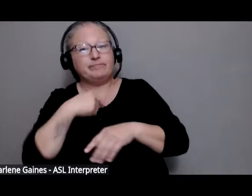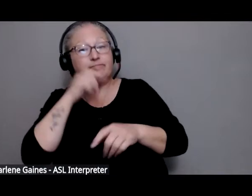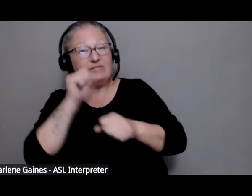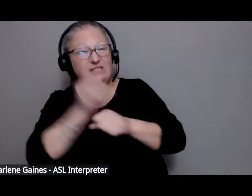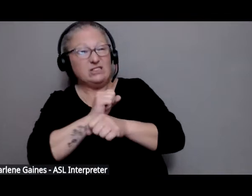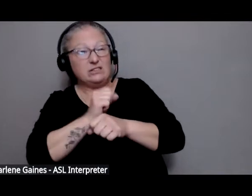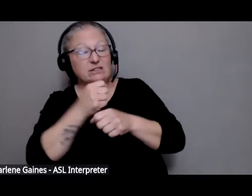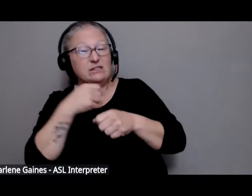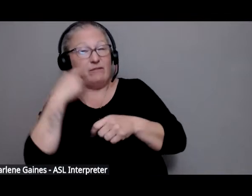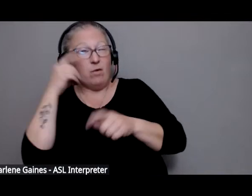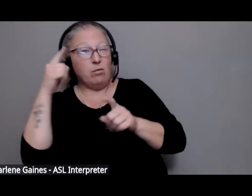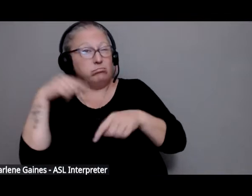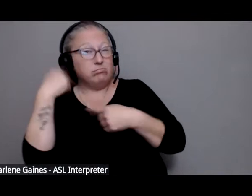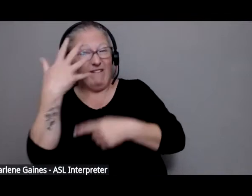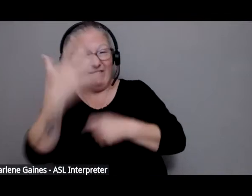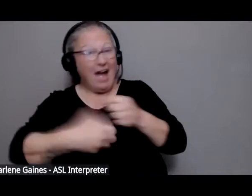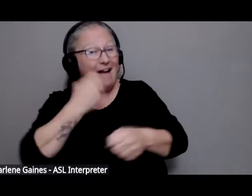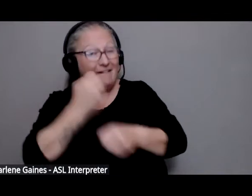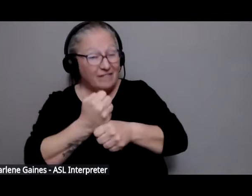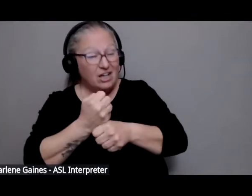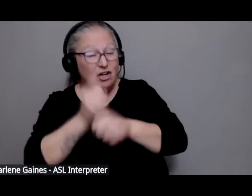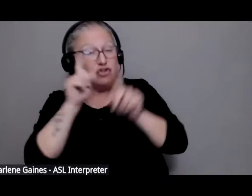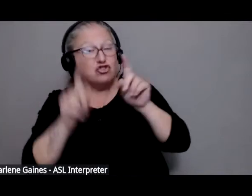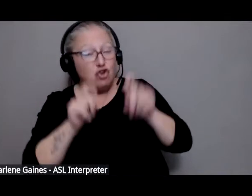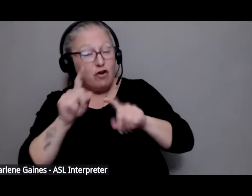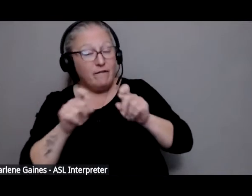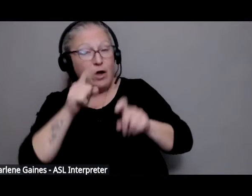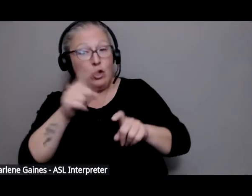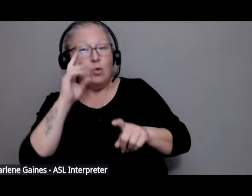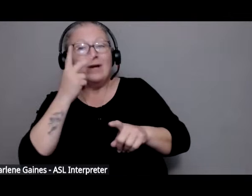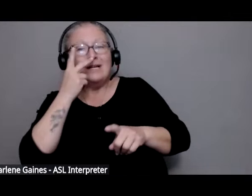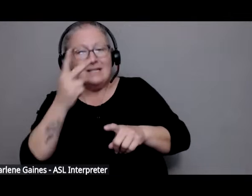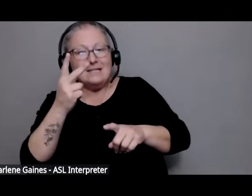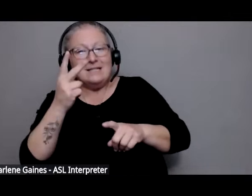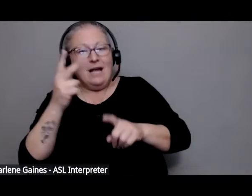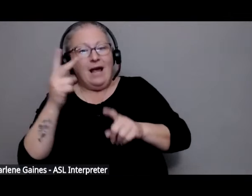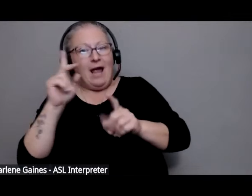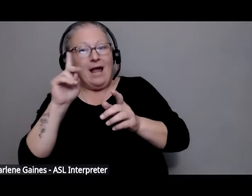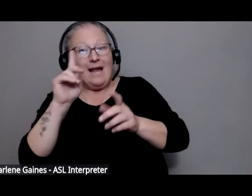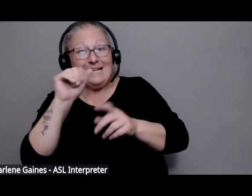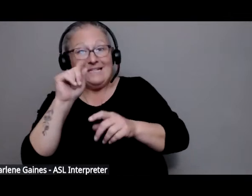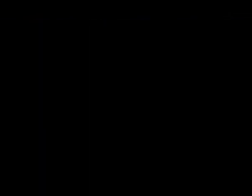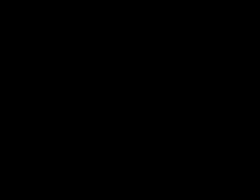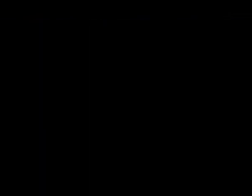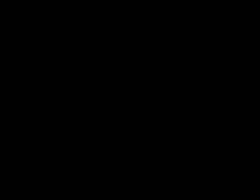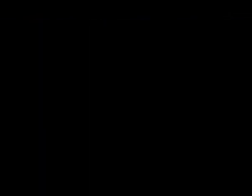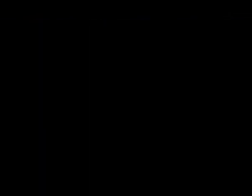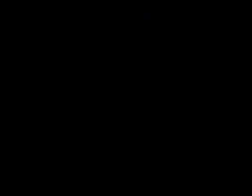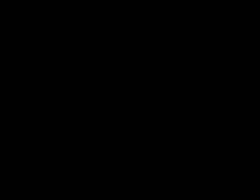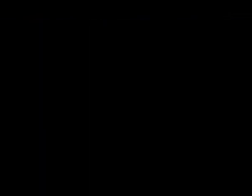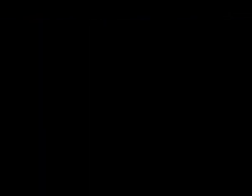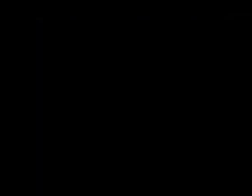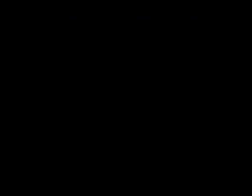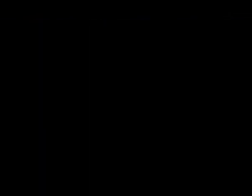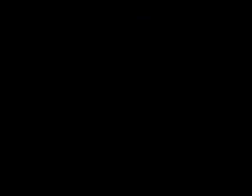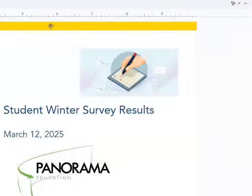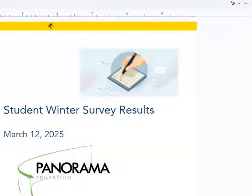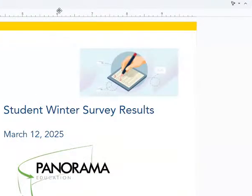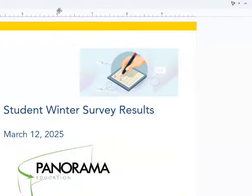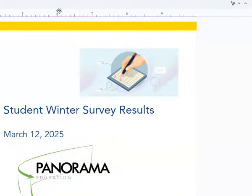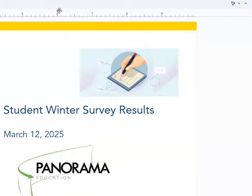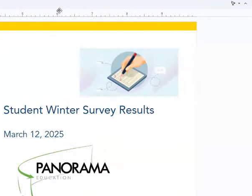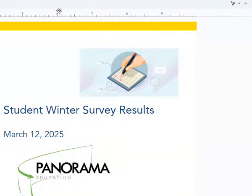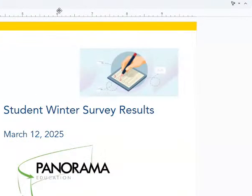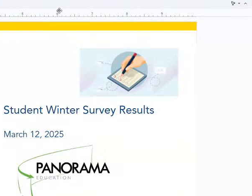this survey for almost 5 years now. So you do see some longitudinal data, which is really helpful. And as Superintendent